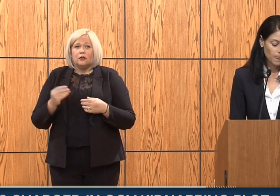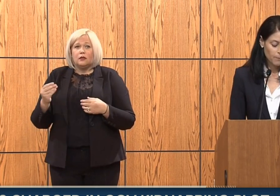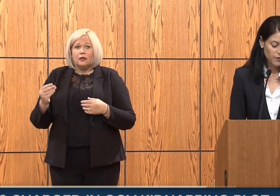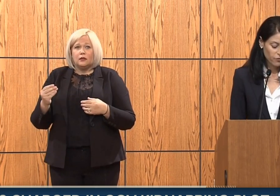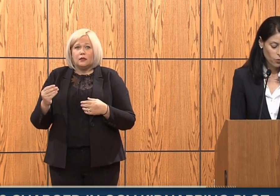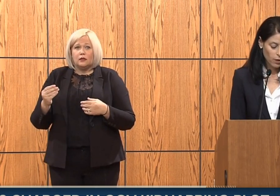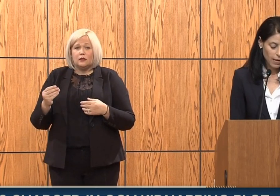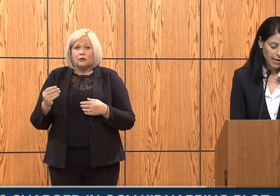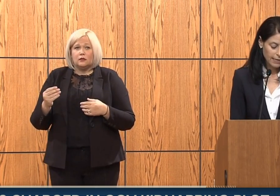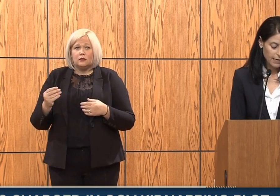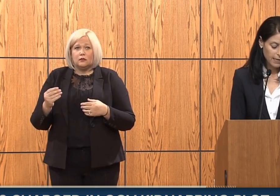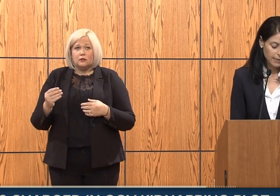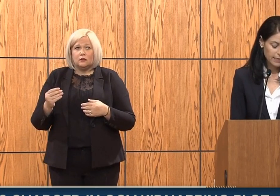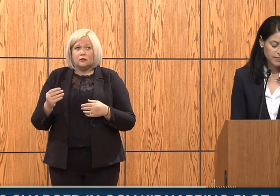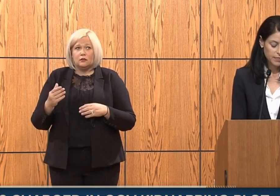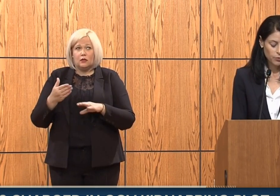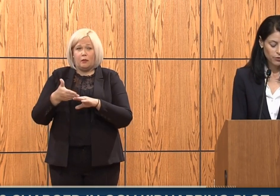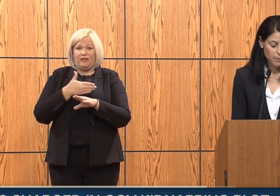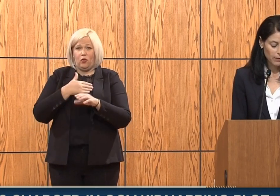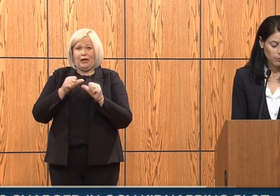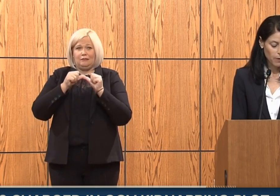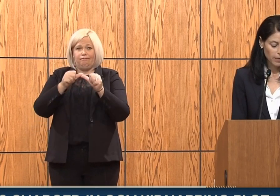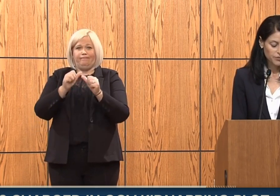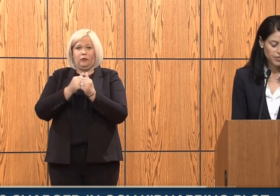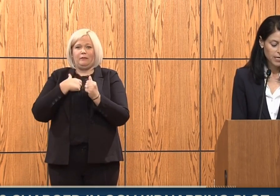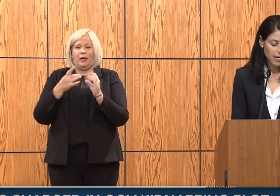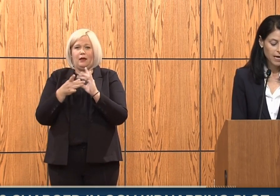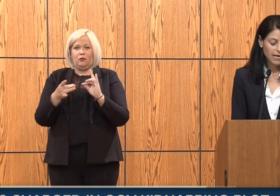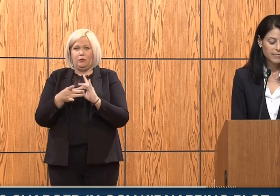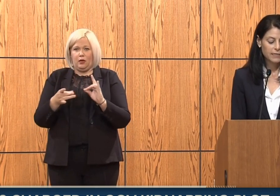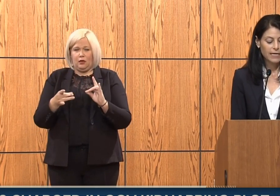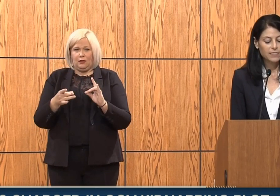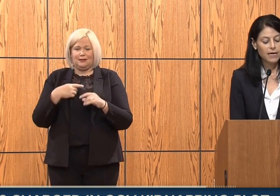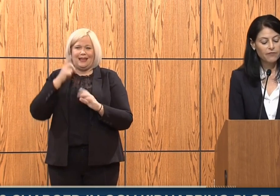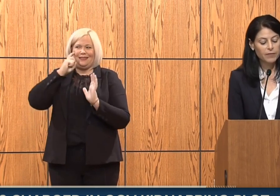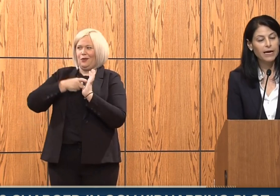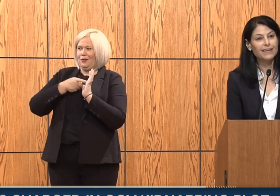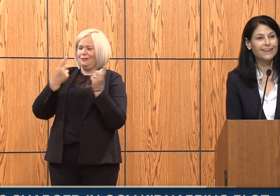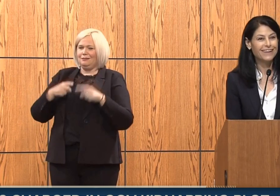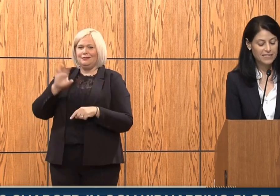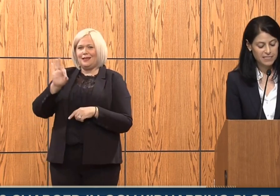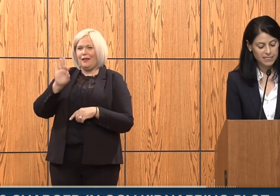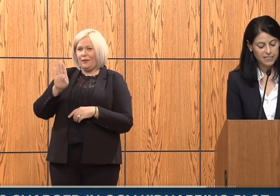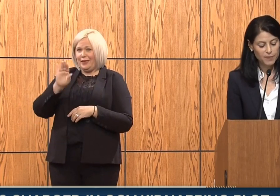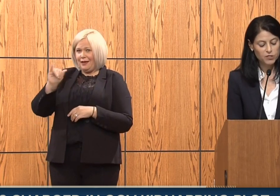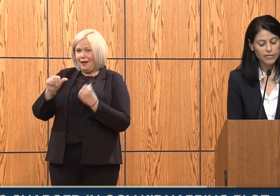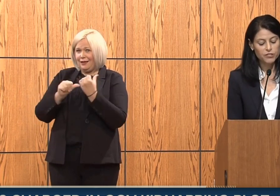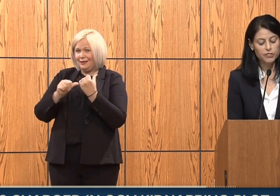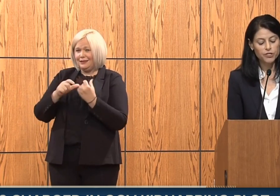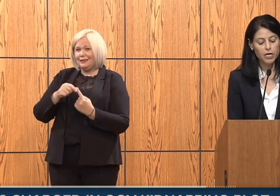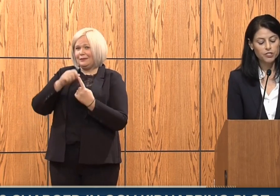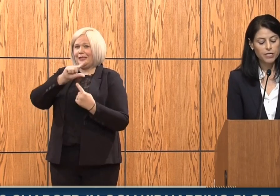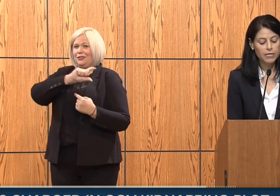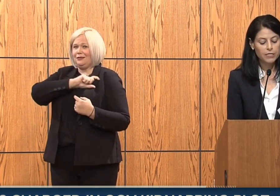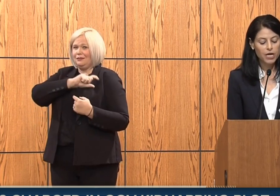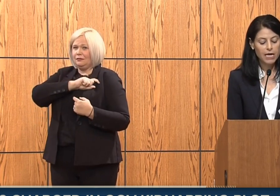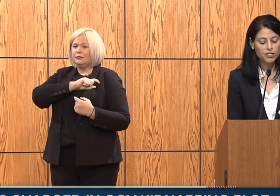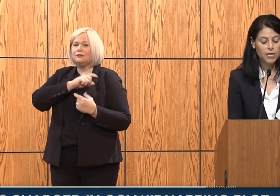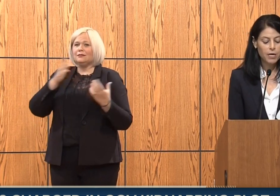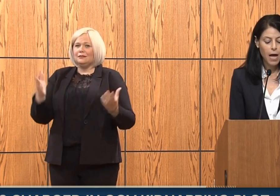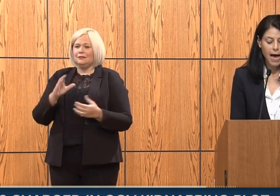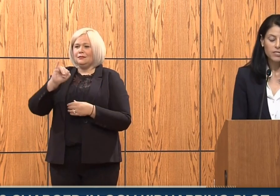And before I continue with my remarks, I see that FBI Assistant Special Agent in